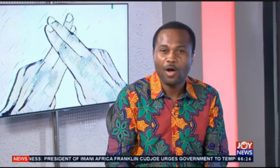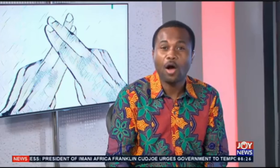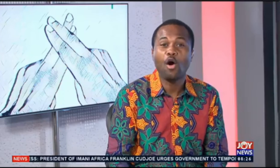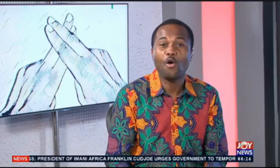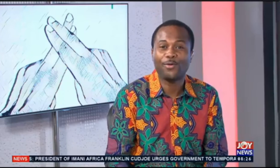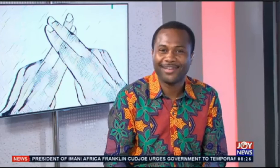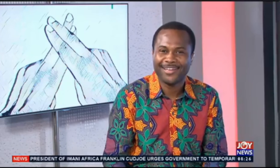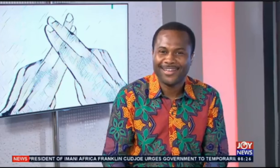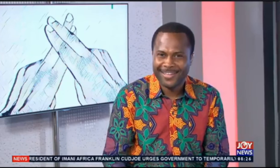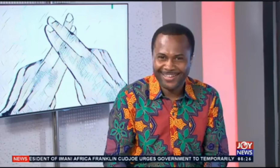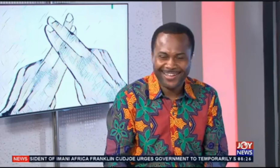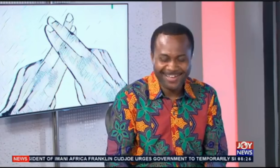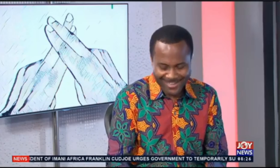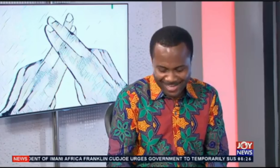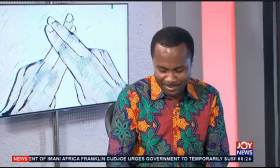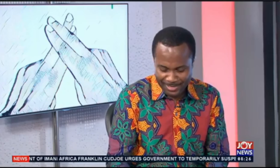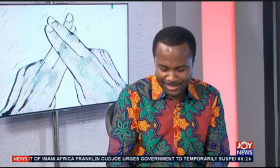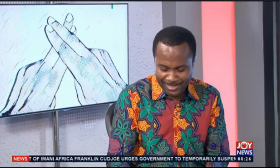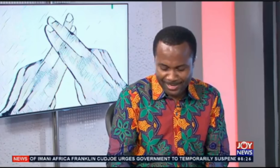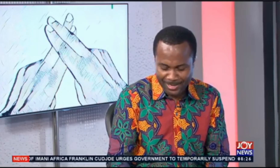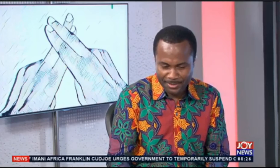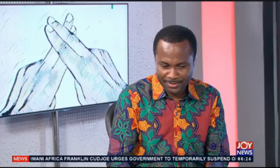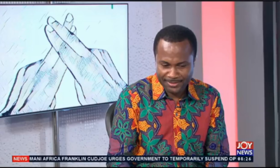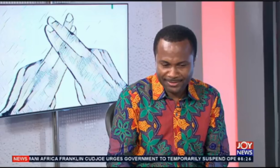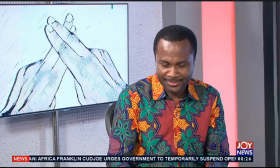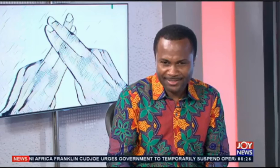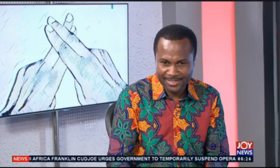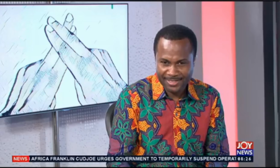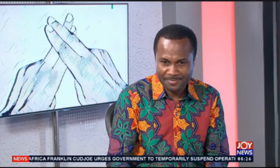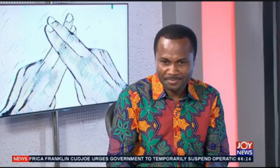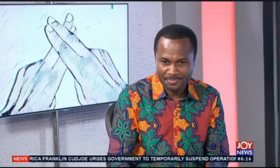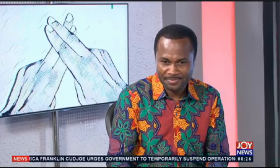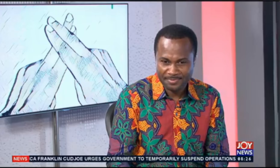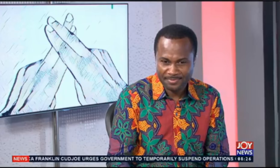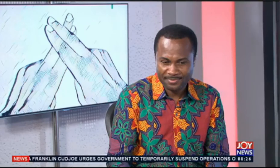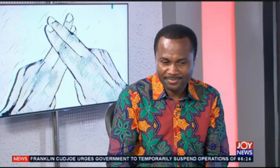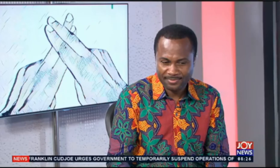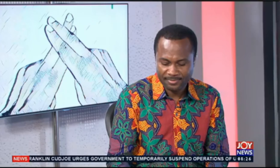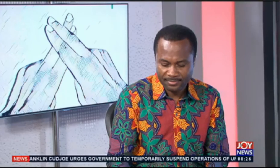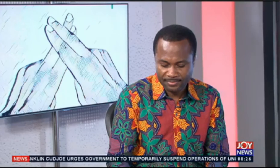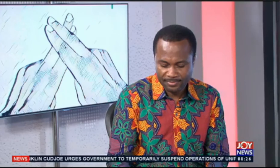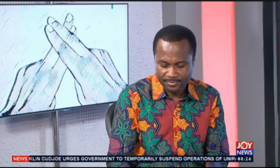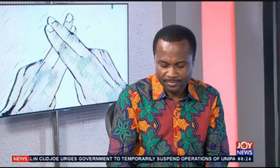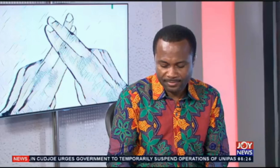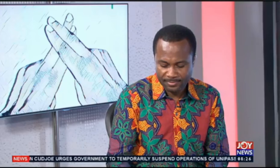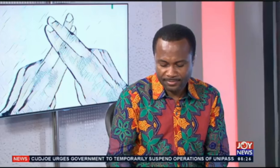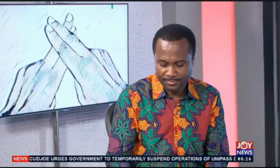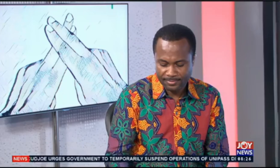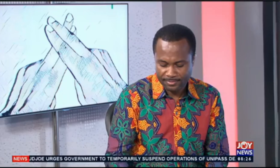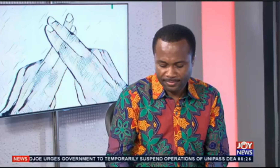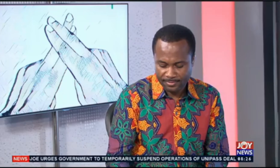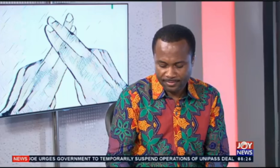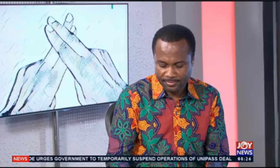Mankarwo. Oh! Savannah region. Yeah, Abdul. Yes. Abdul. You see, always I've been saying that you people are making